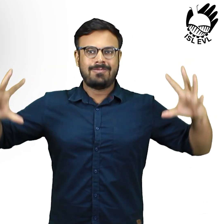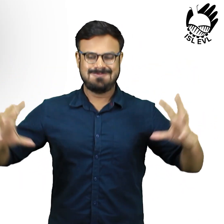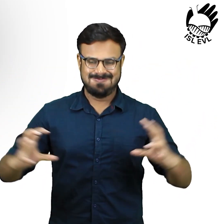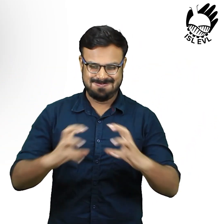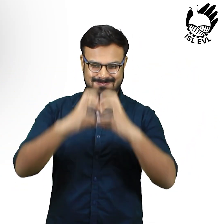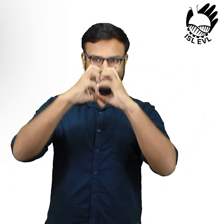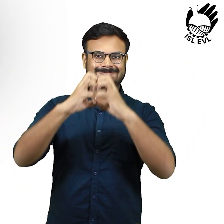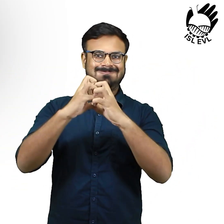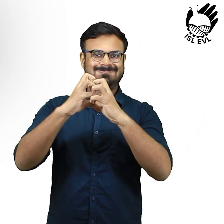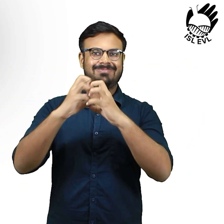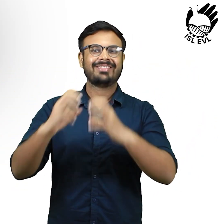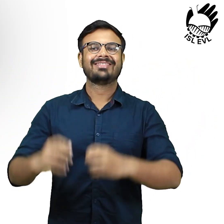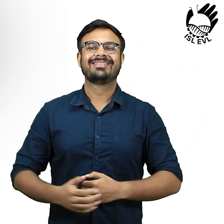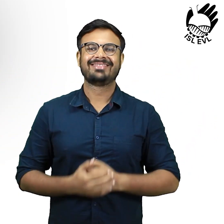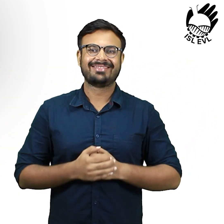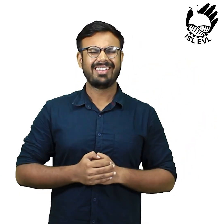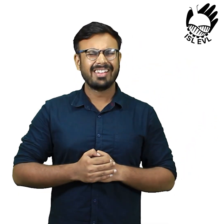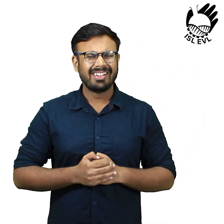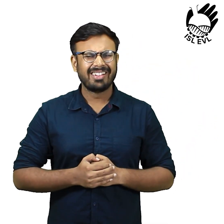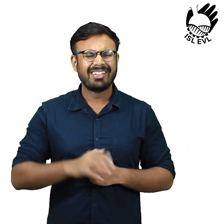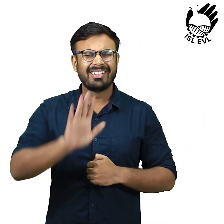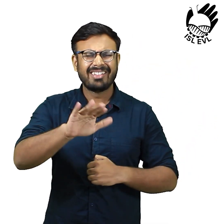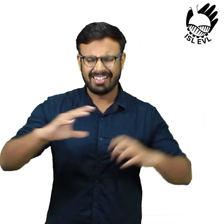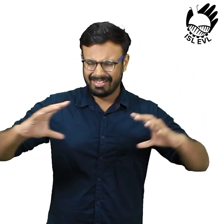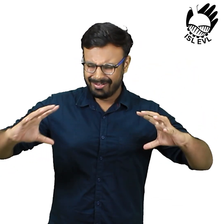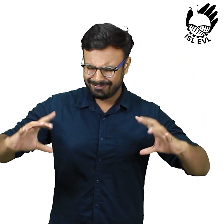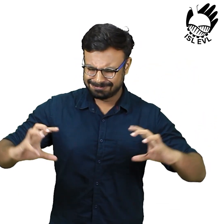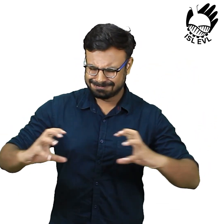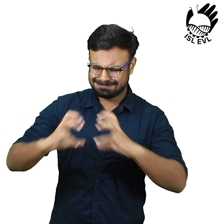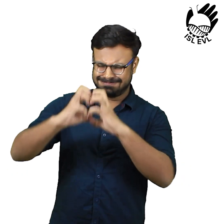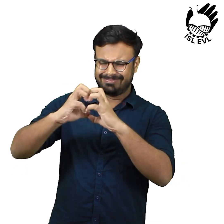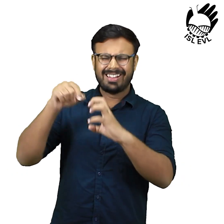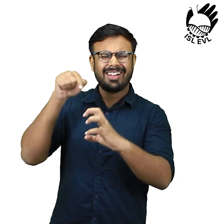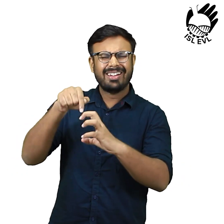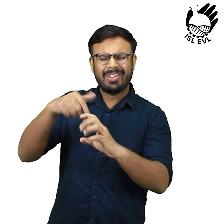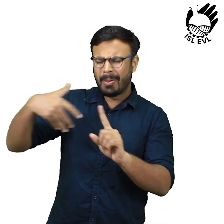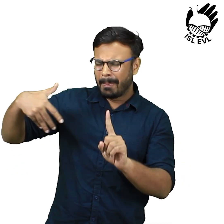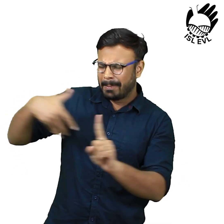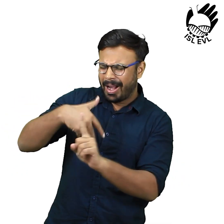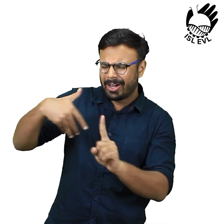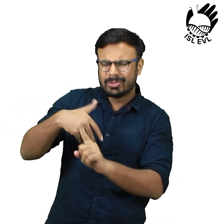We will learn about crystallization through an easy science experiment.